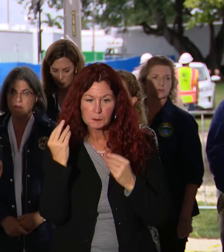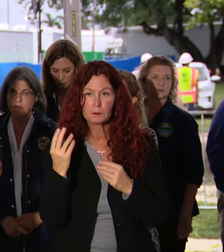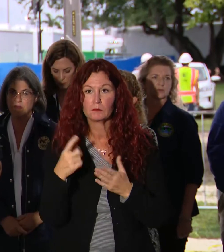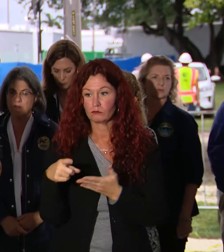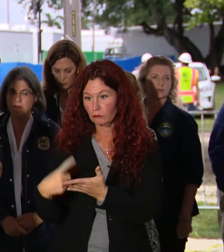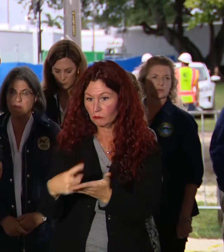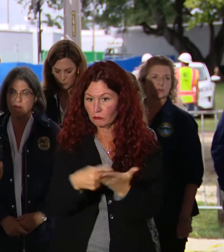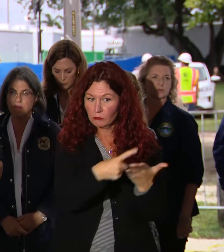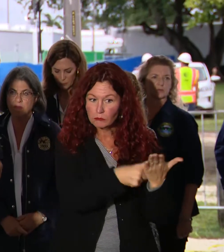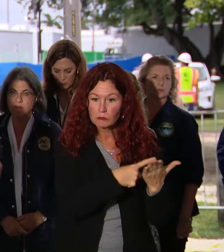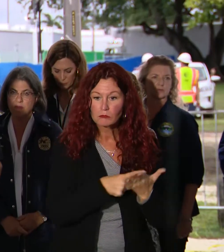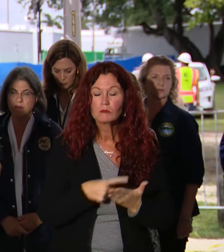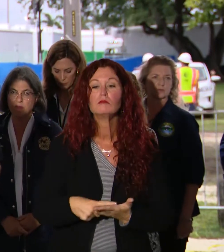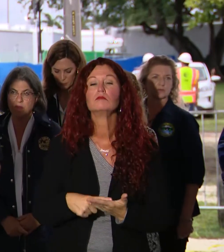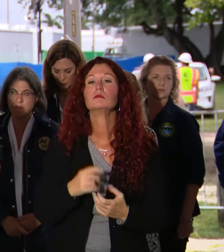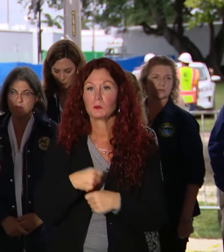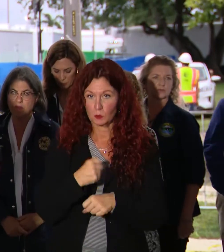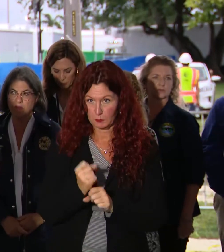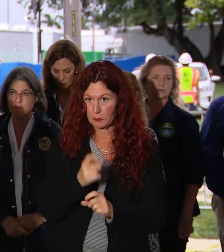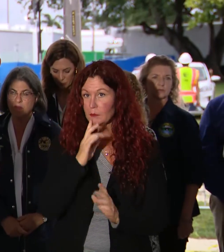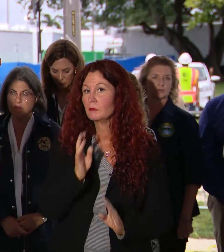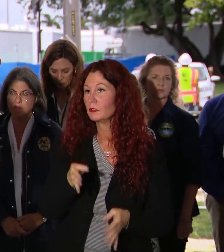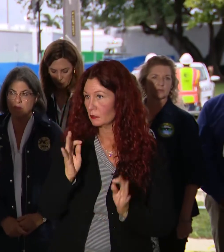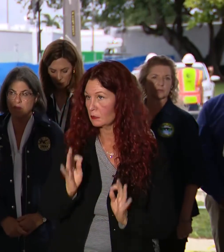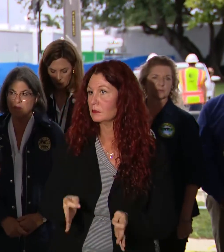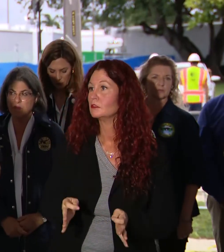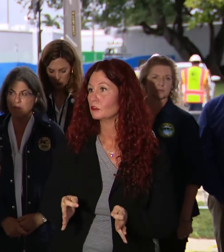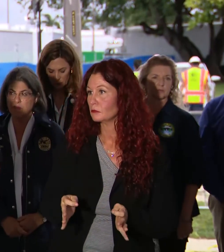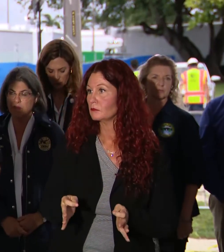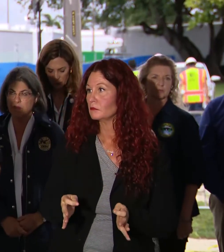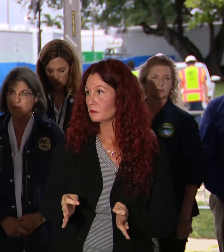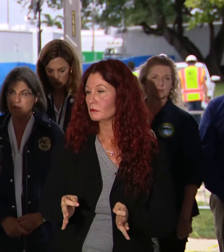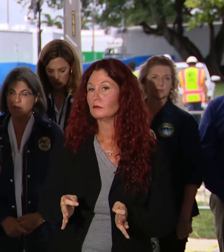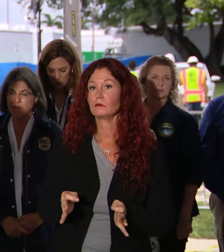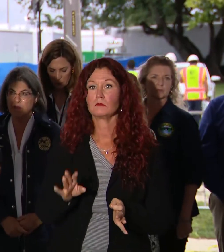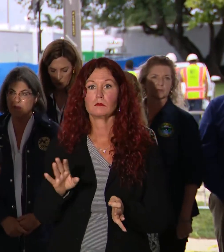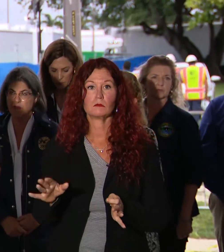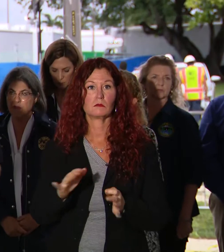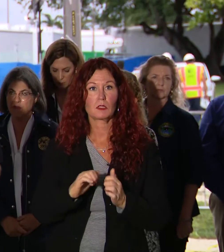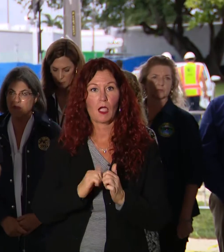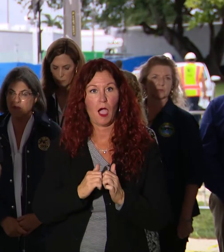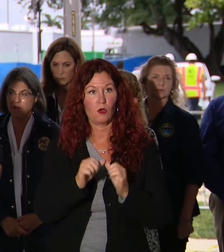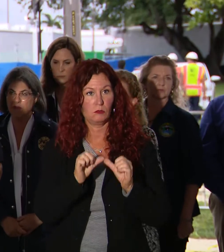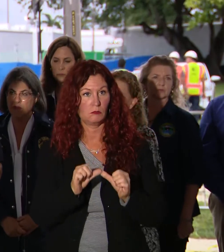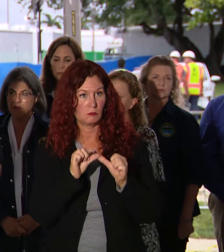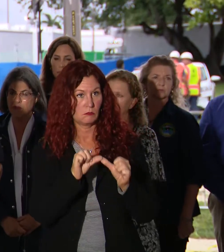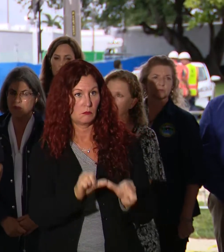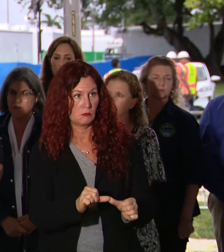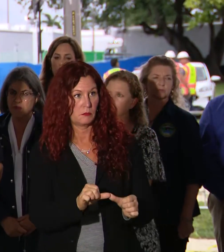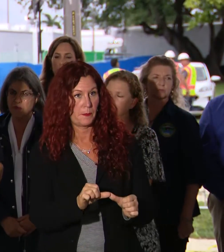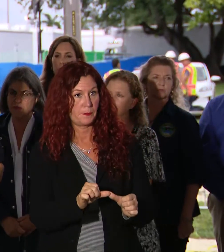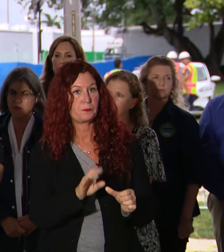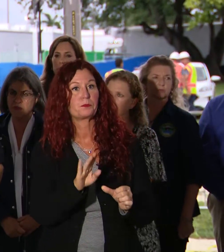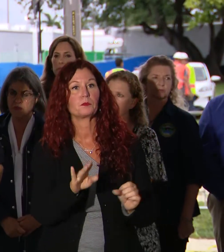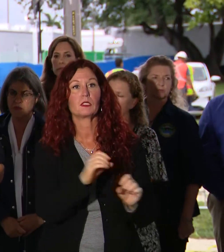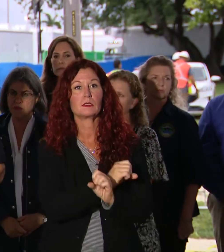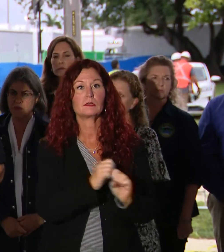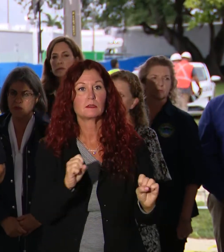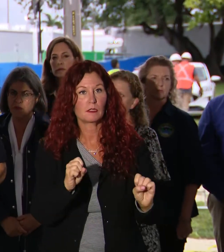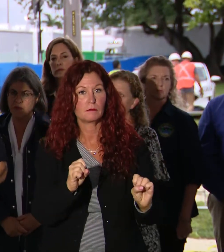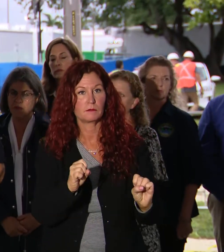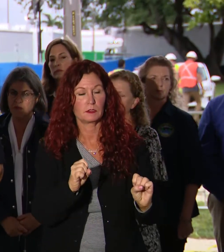office, and at which point the determination can be made with regard to how we want to proceed to safely make the